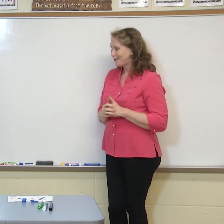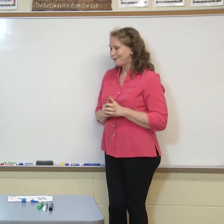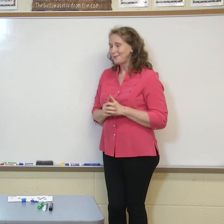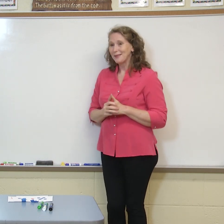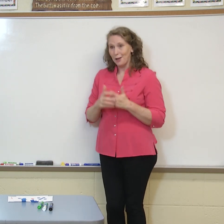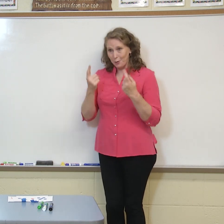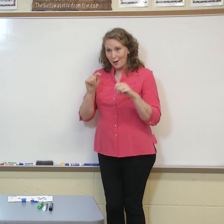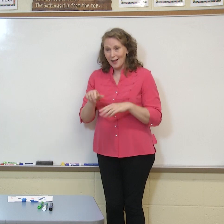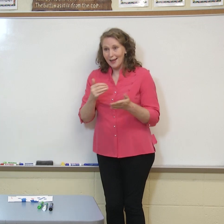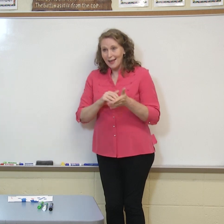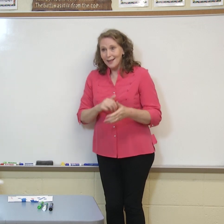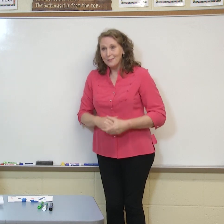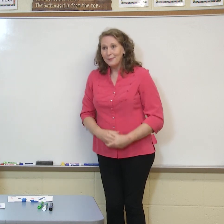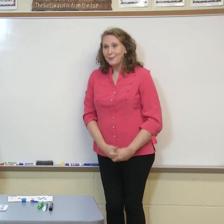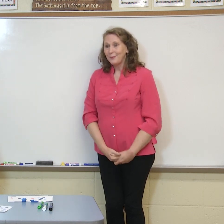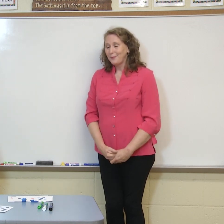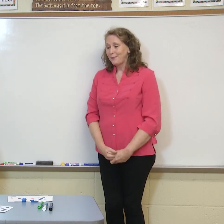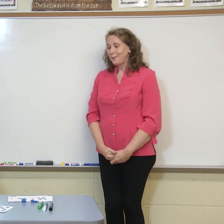Want to try another one?